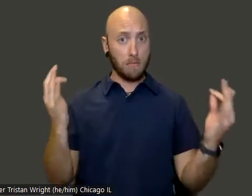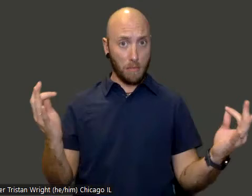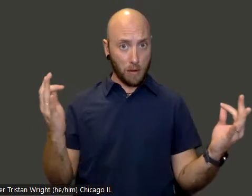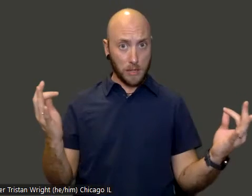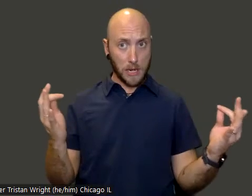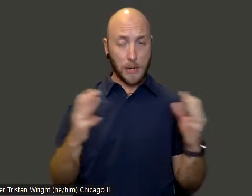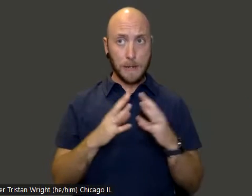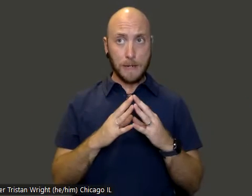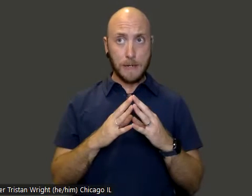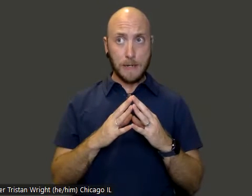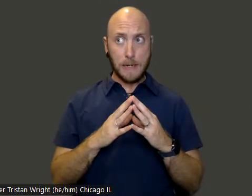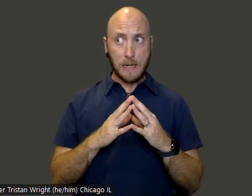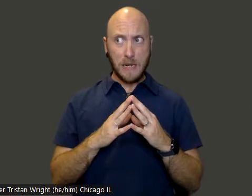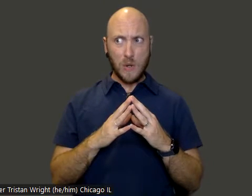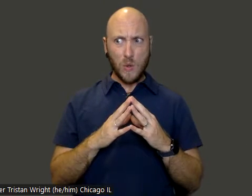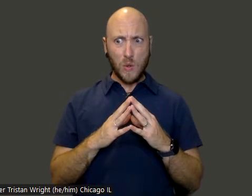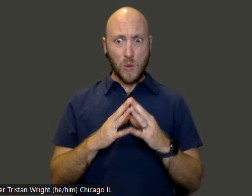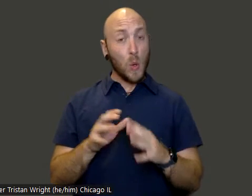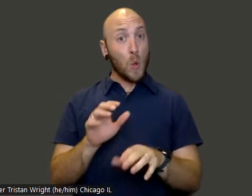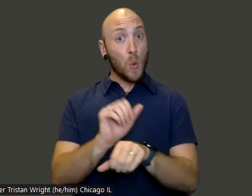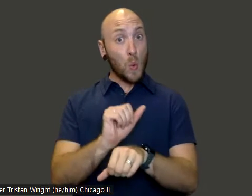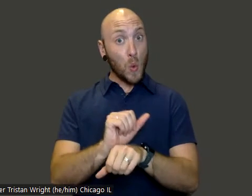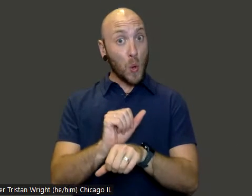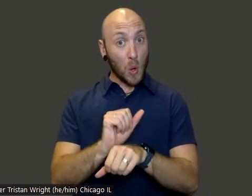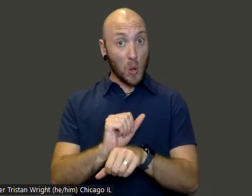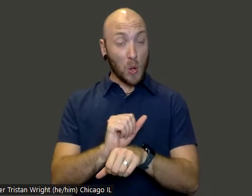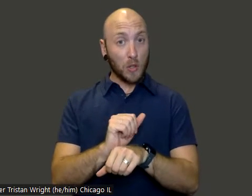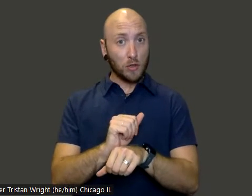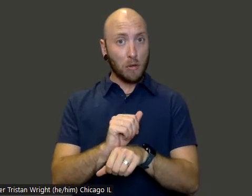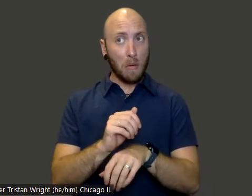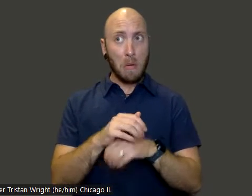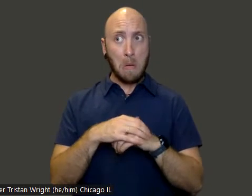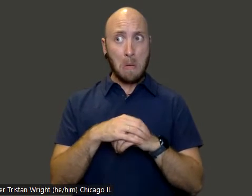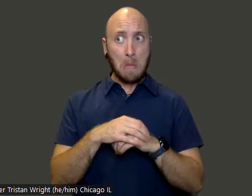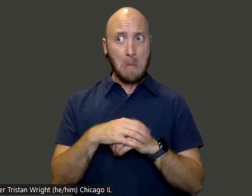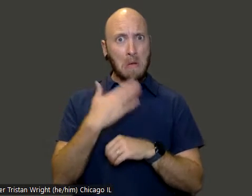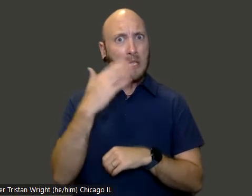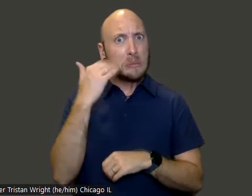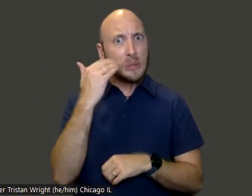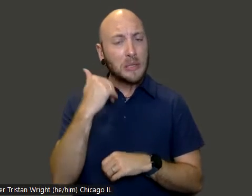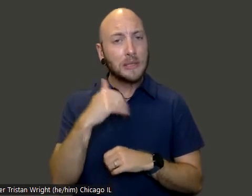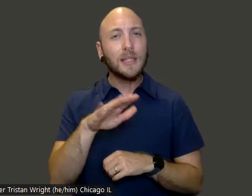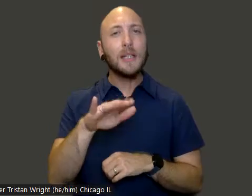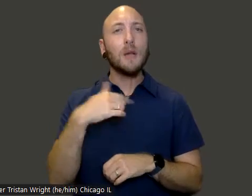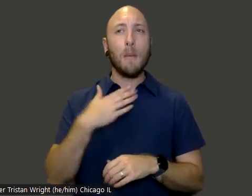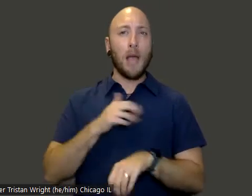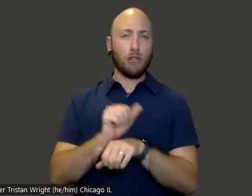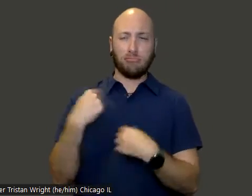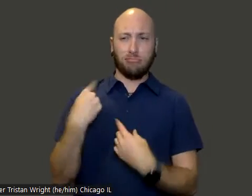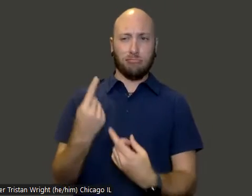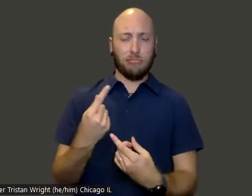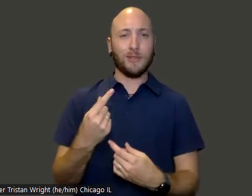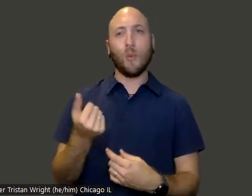had a pretty profound experience today at work. I've been there for a little while now, and I took over this guy that was retiring's